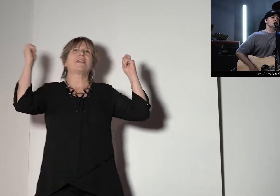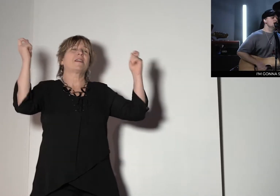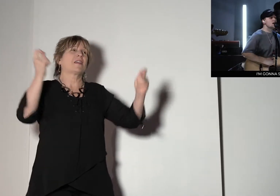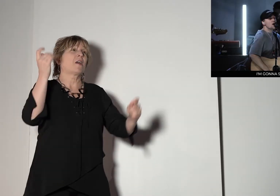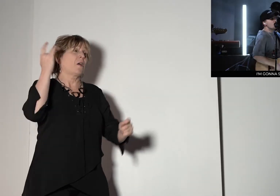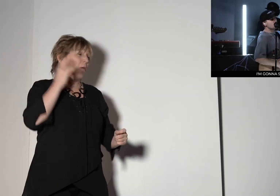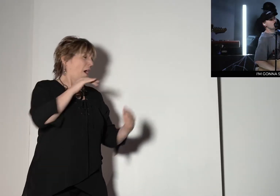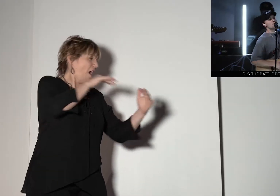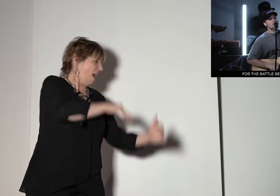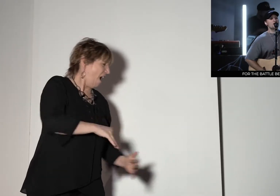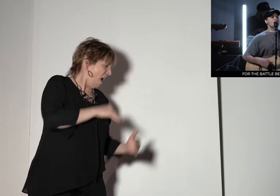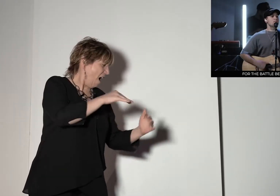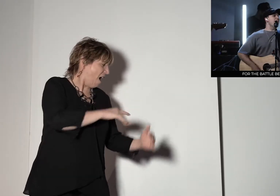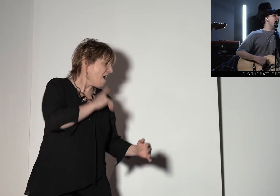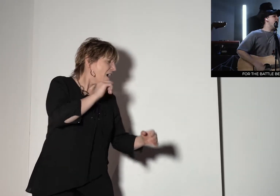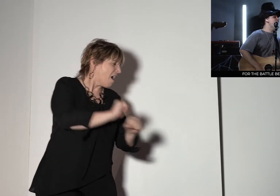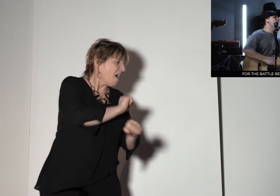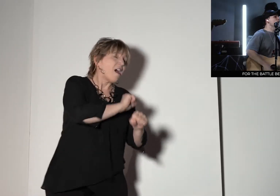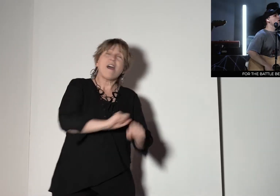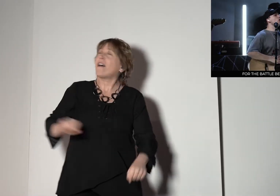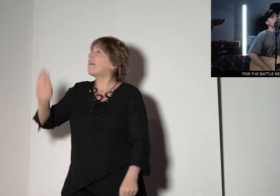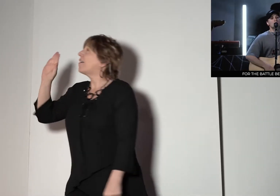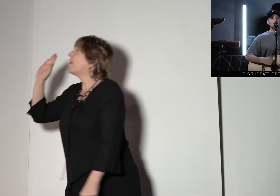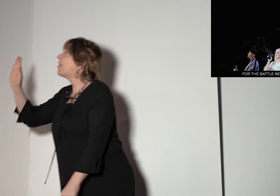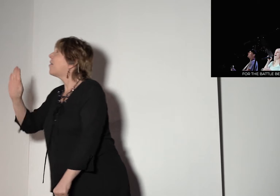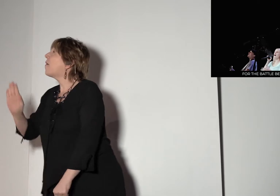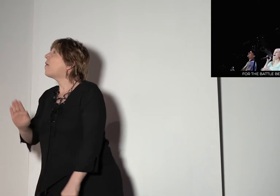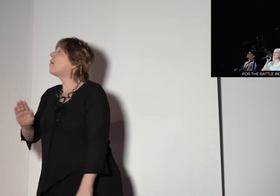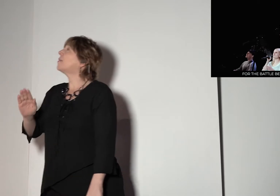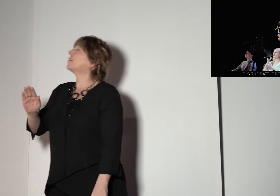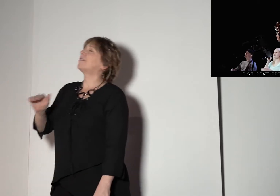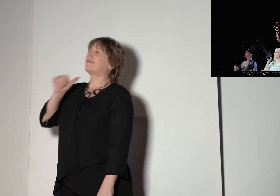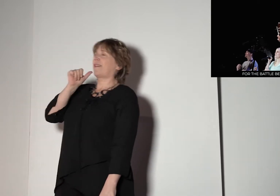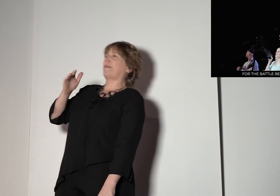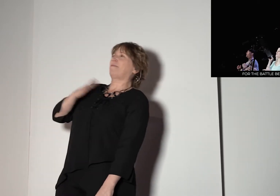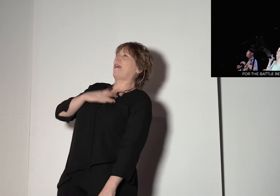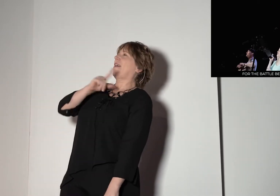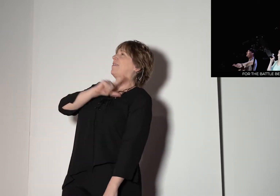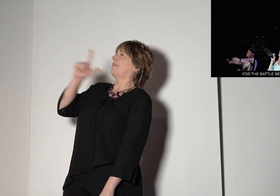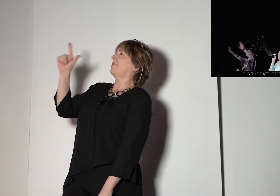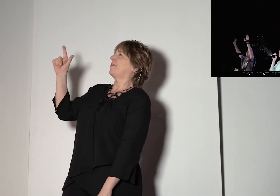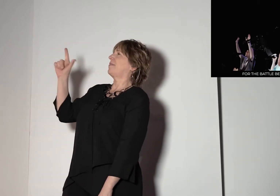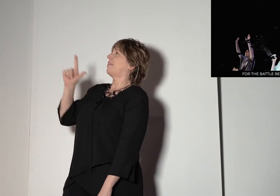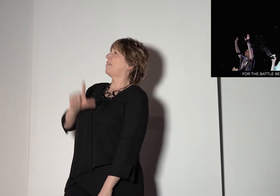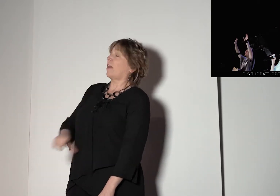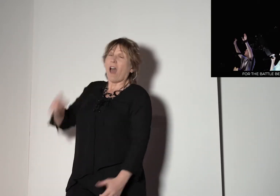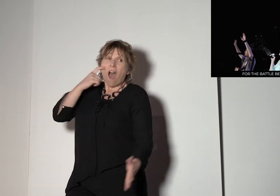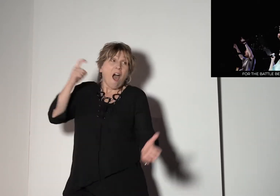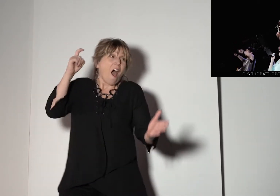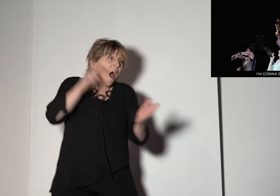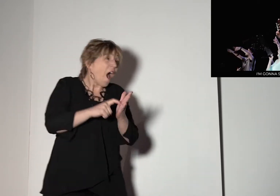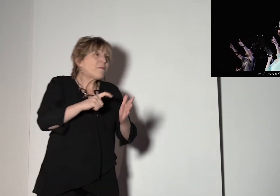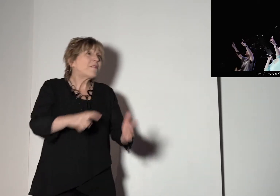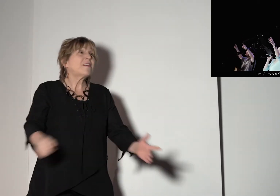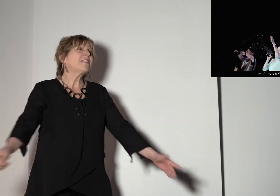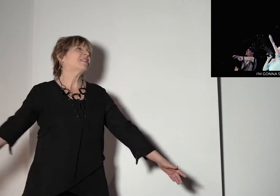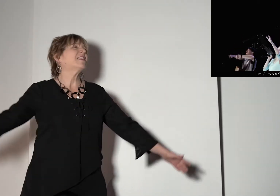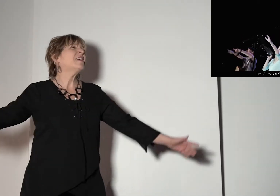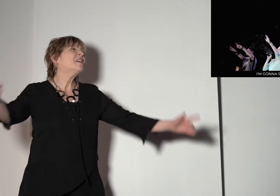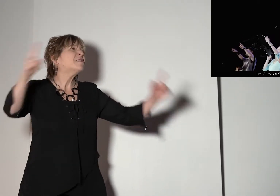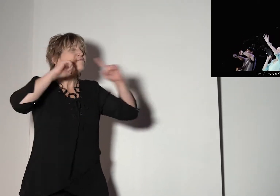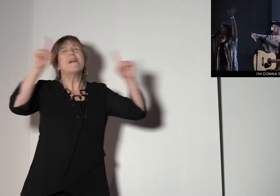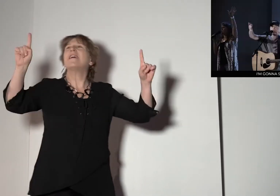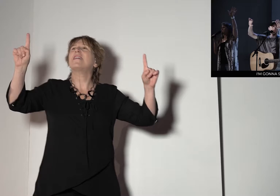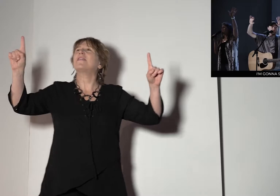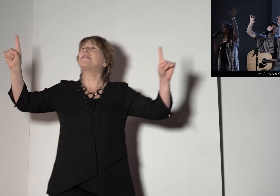victory. For the battle belongs to you. Come on, can we declare that together? And I'm gonna